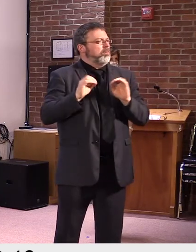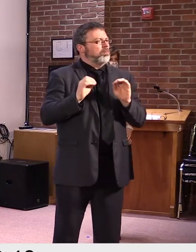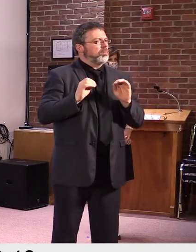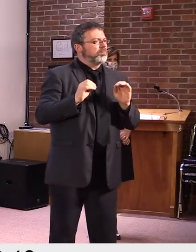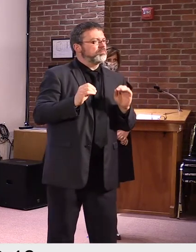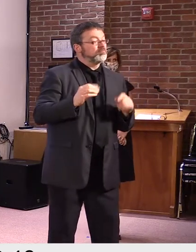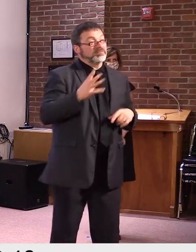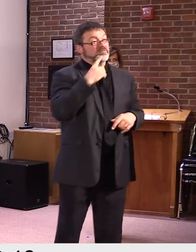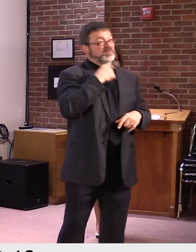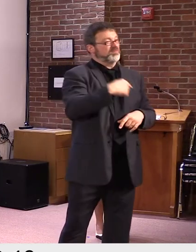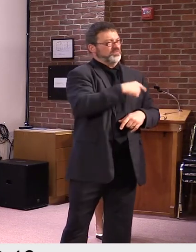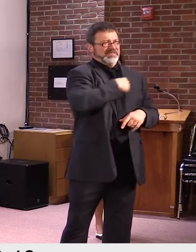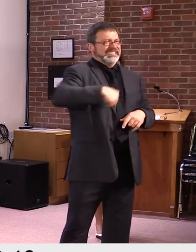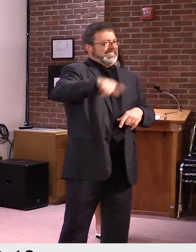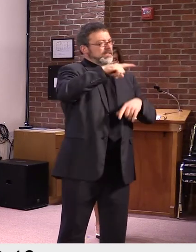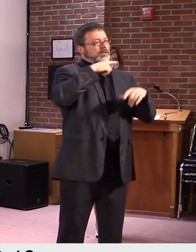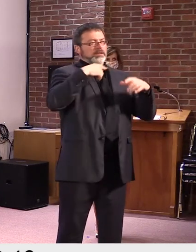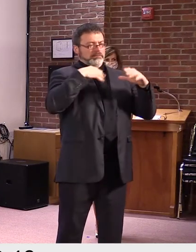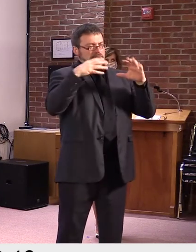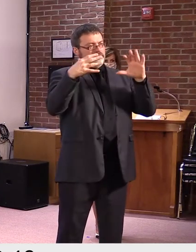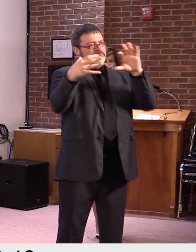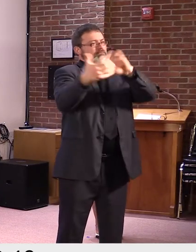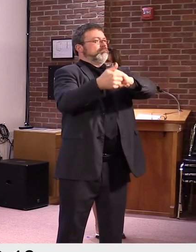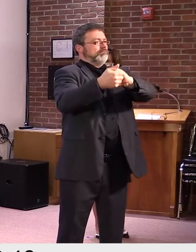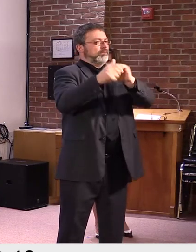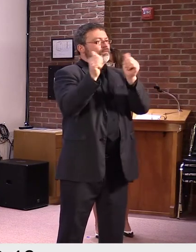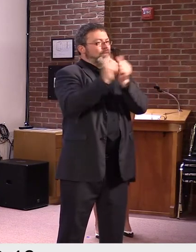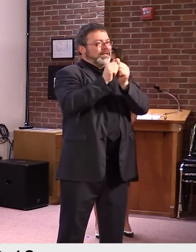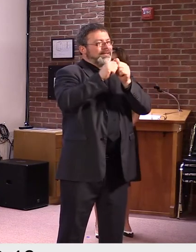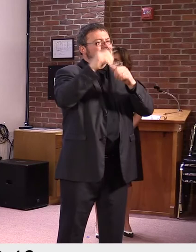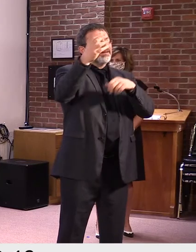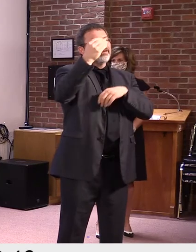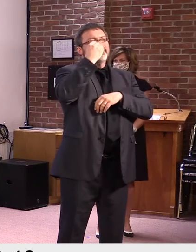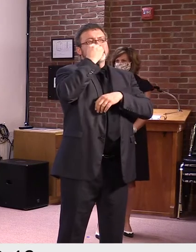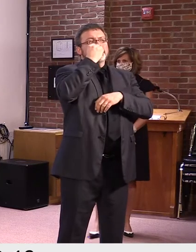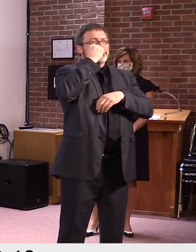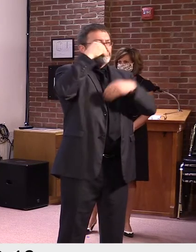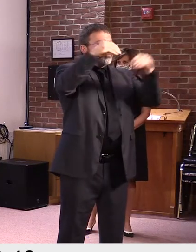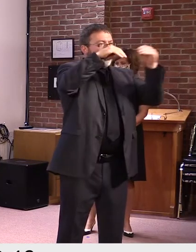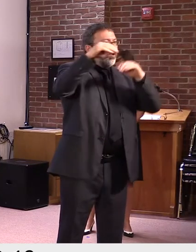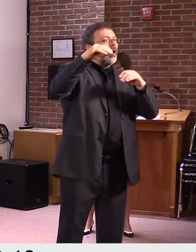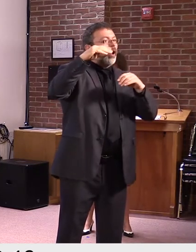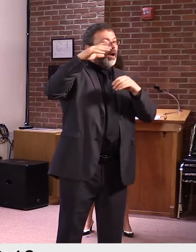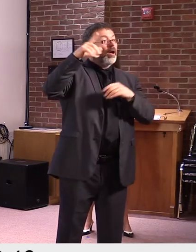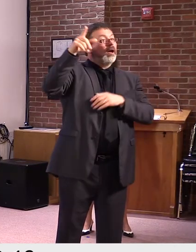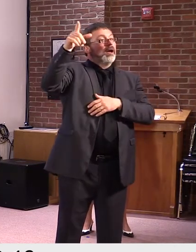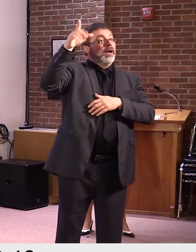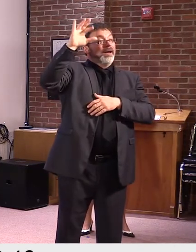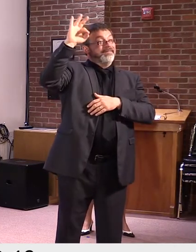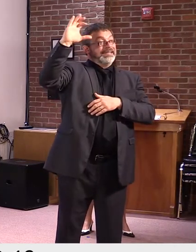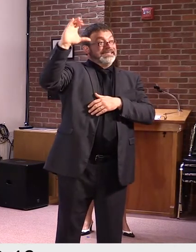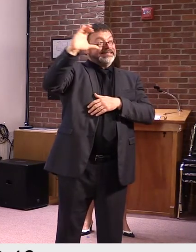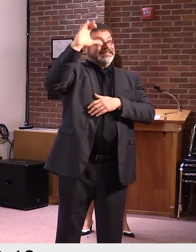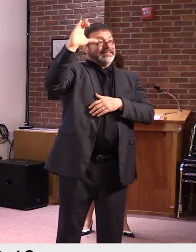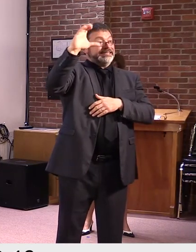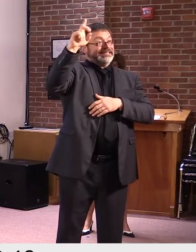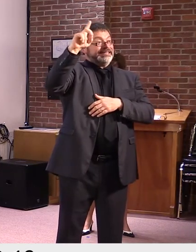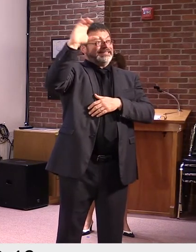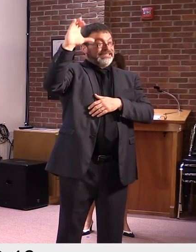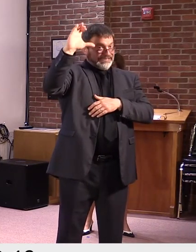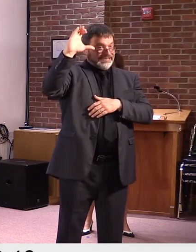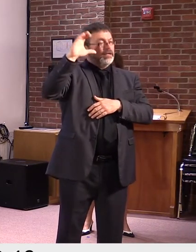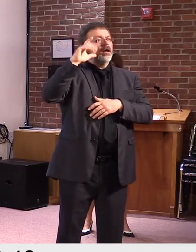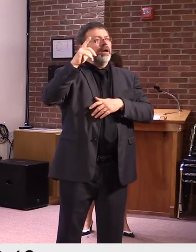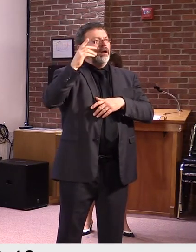that indicates that there is no greater risk associated with reusable bags than any other surface contamination.